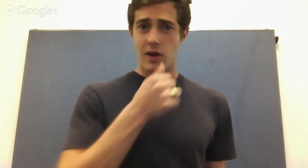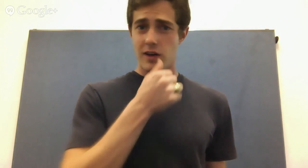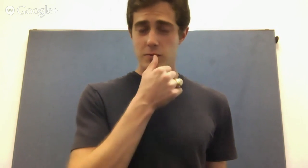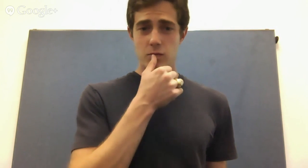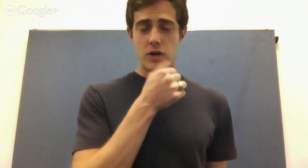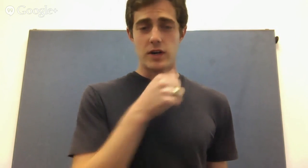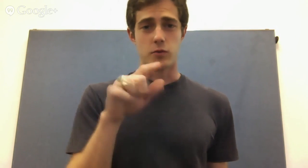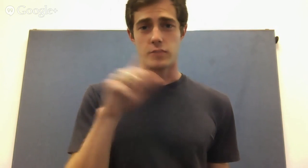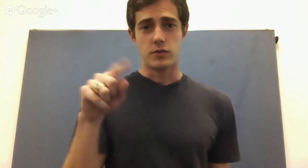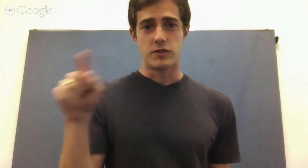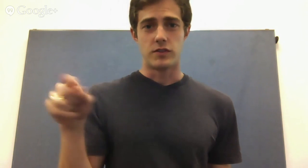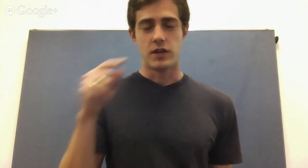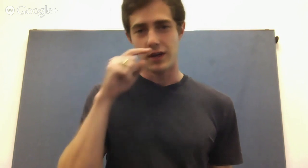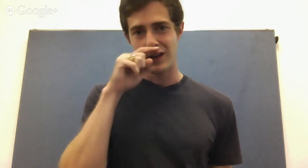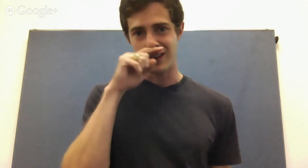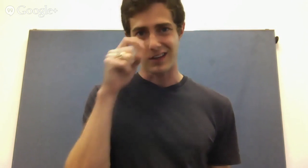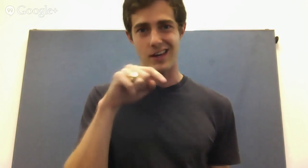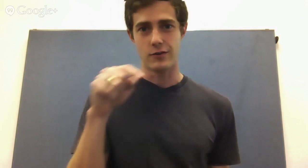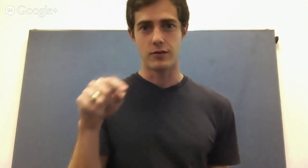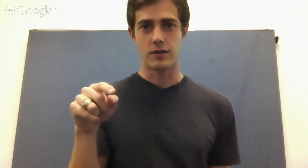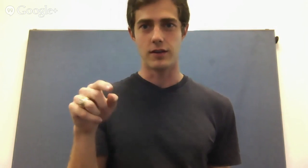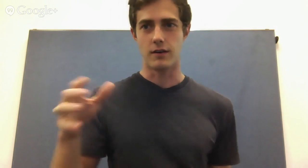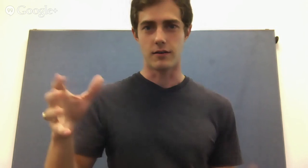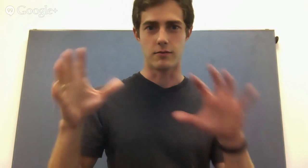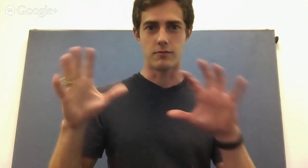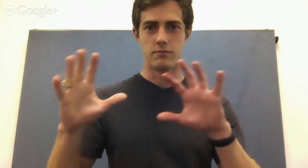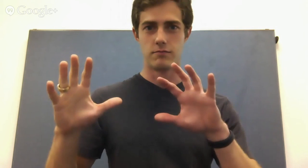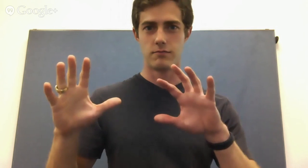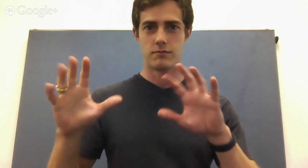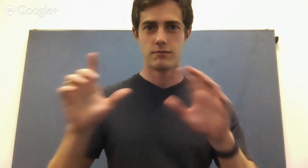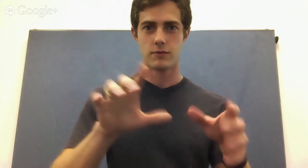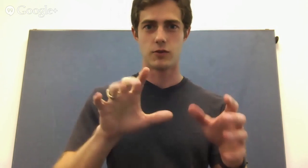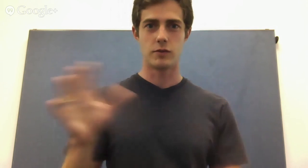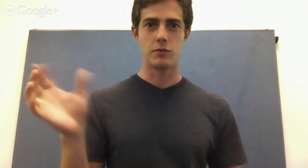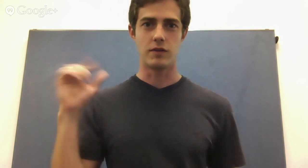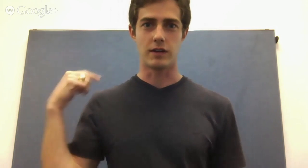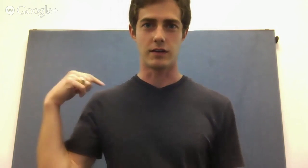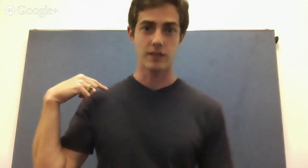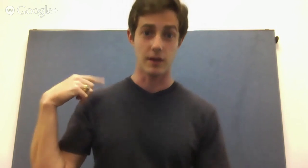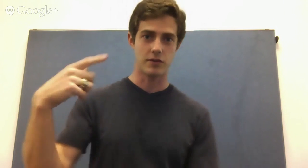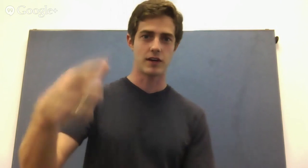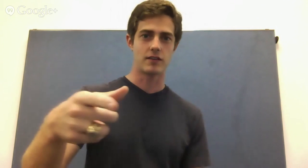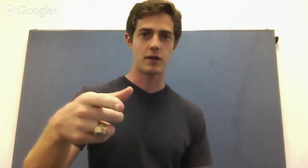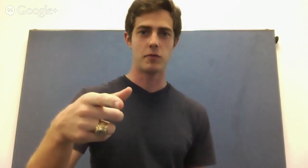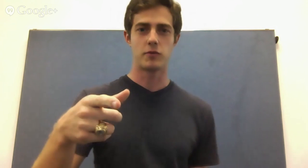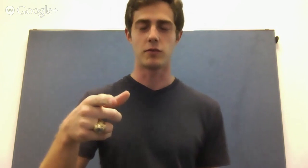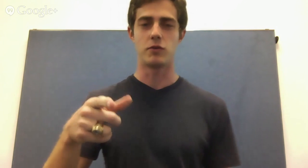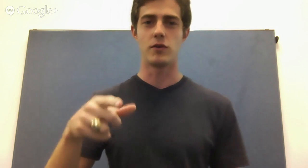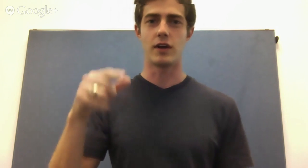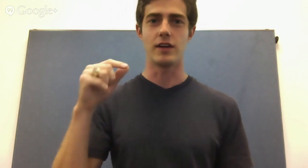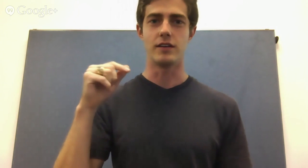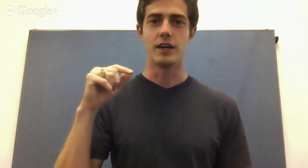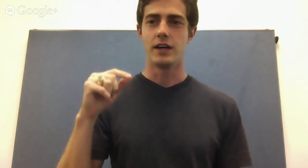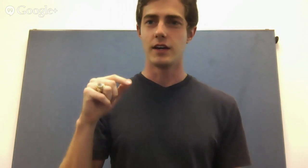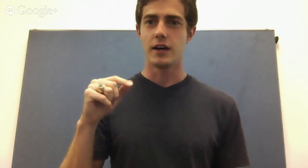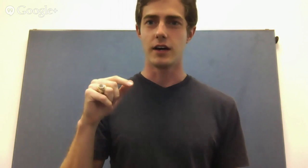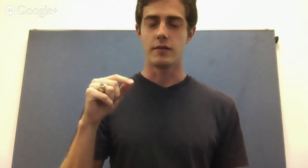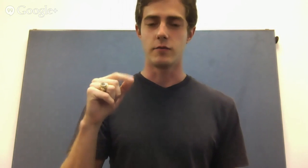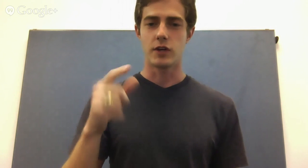ask what I'll do is like occasionally you'll see me like stop signing, come up to the computer and check